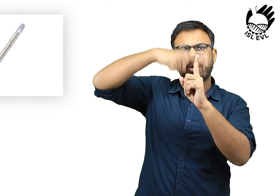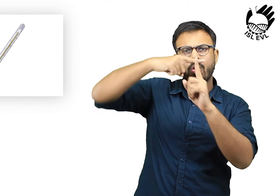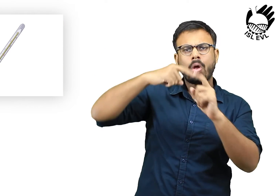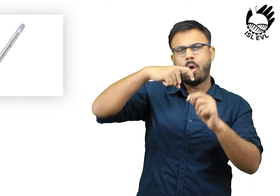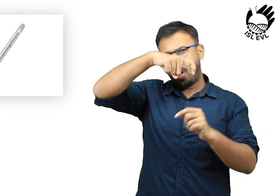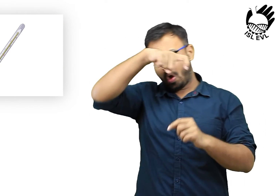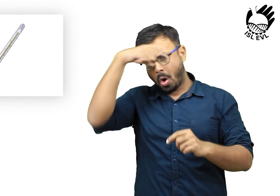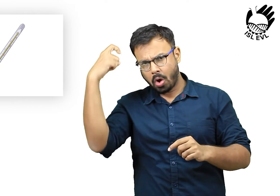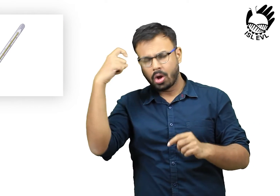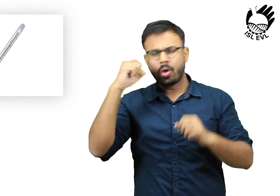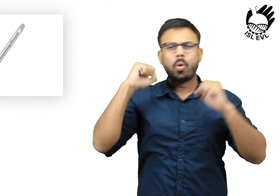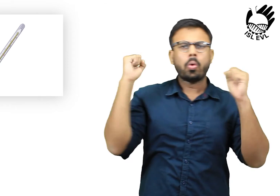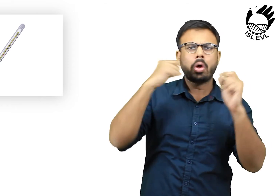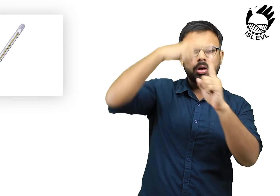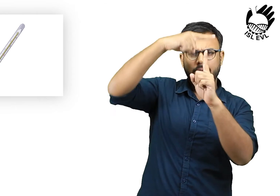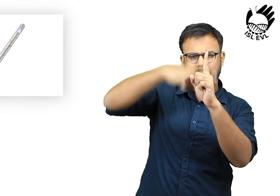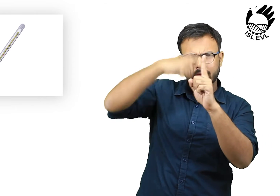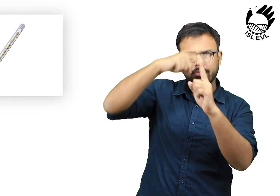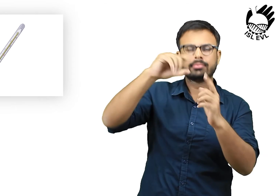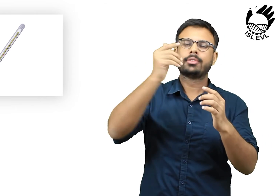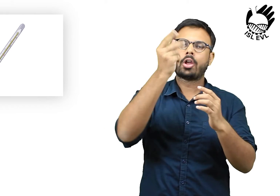add a few grains of the solid sample